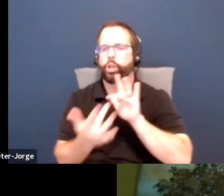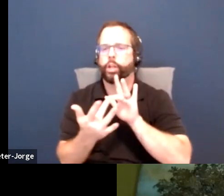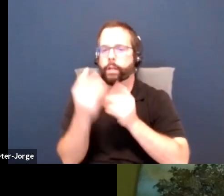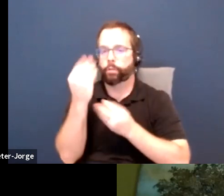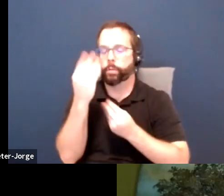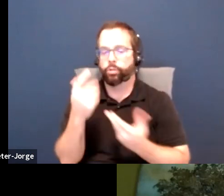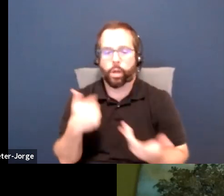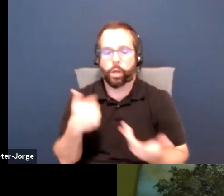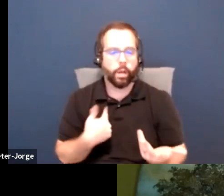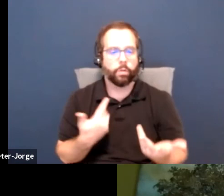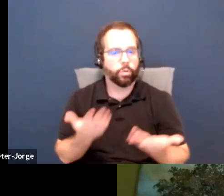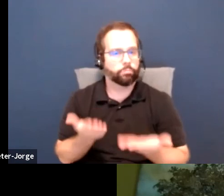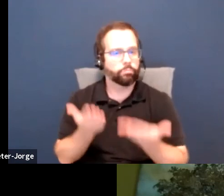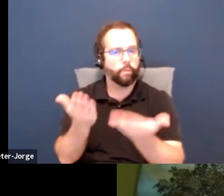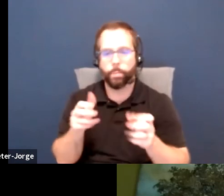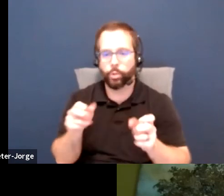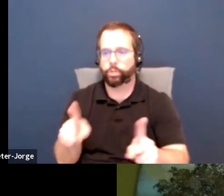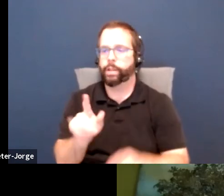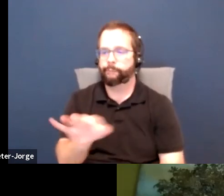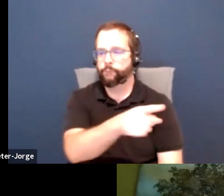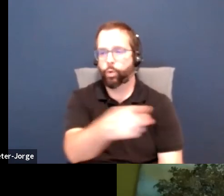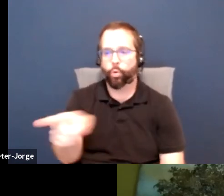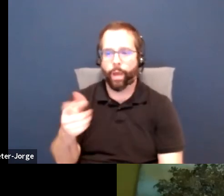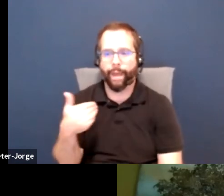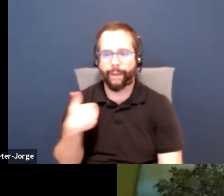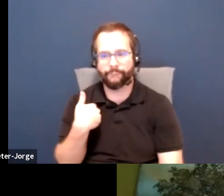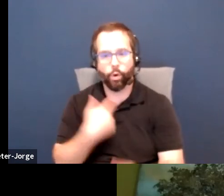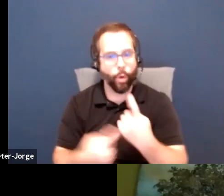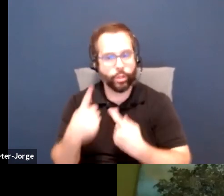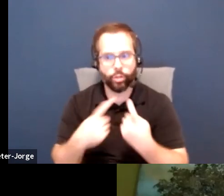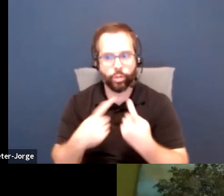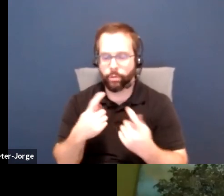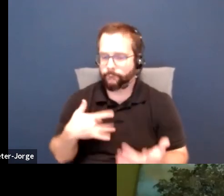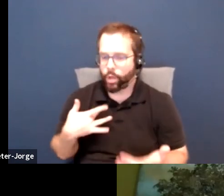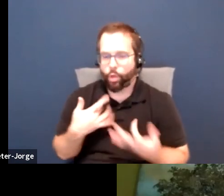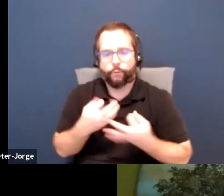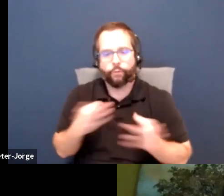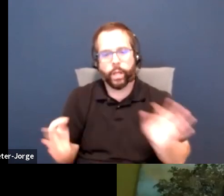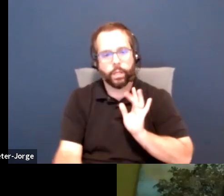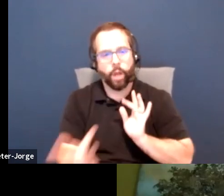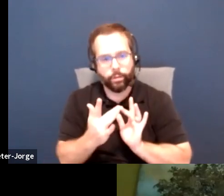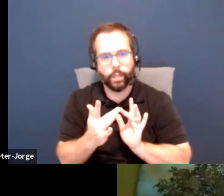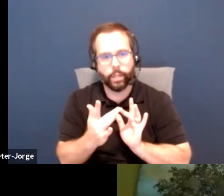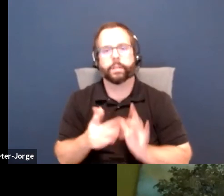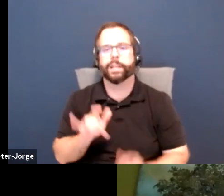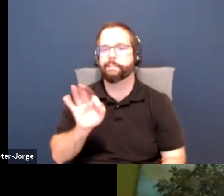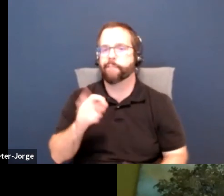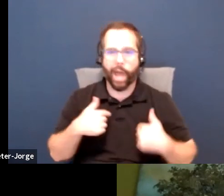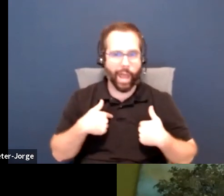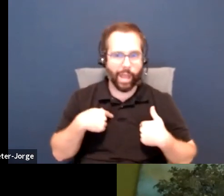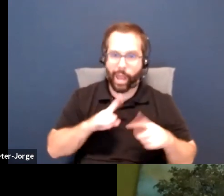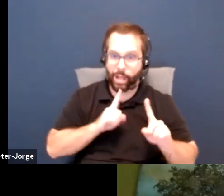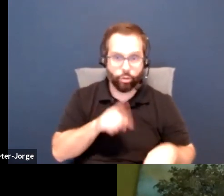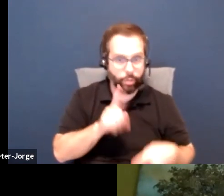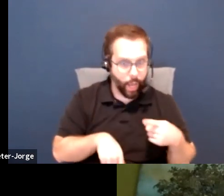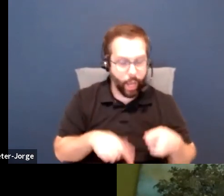to offer the opportunity that if you have questions, feel free to reach out to us. If I can't answer your question,